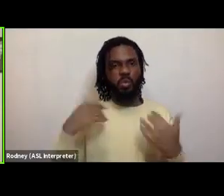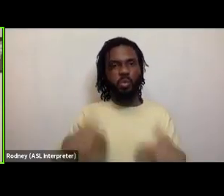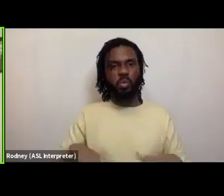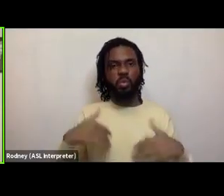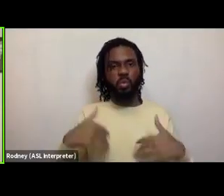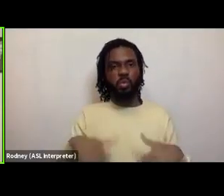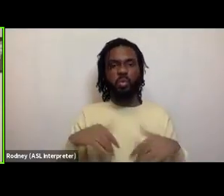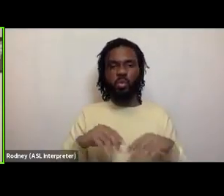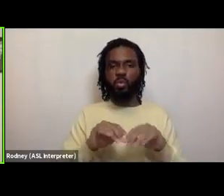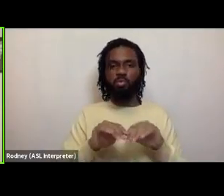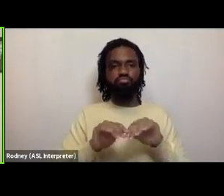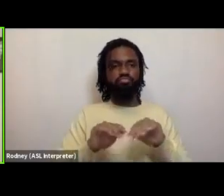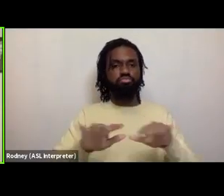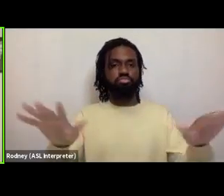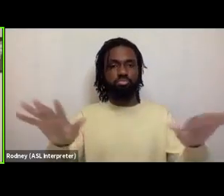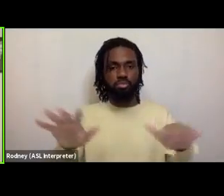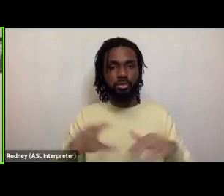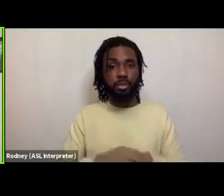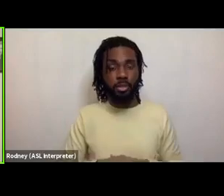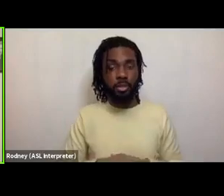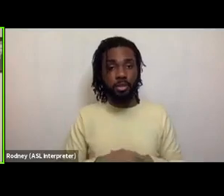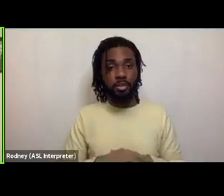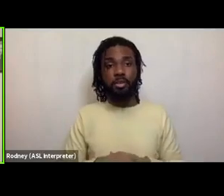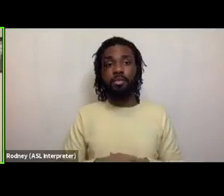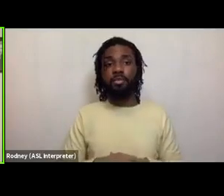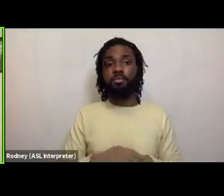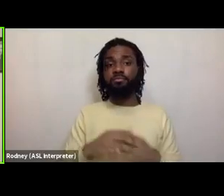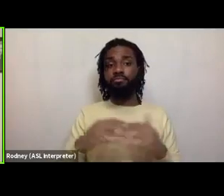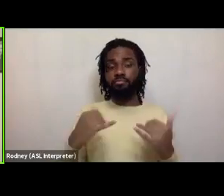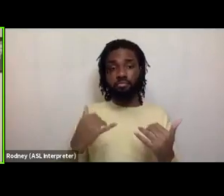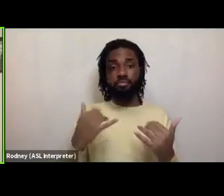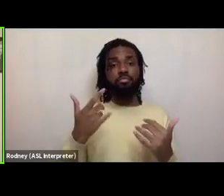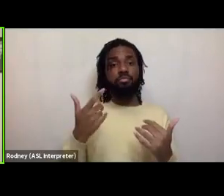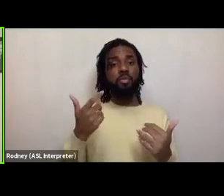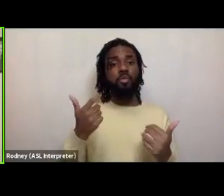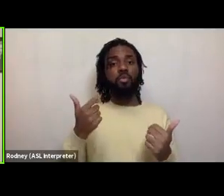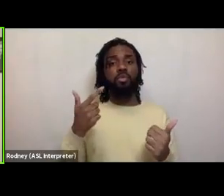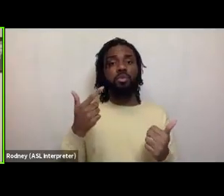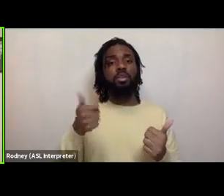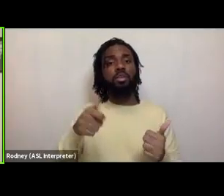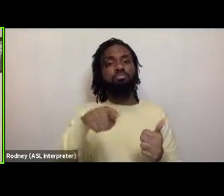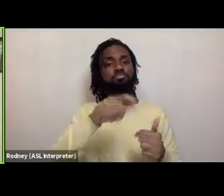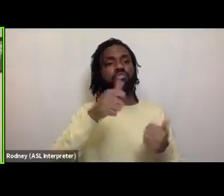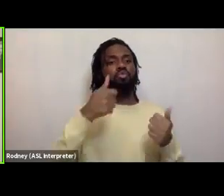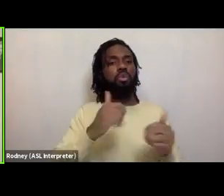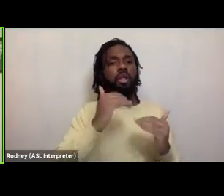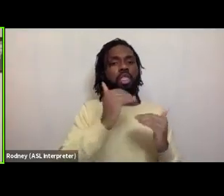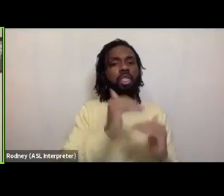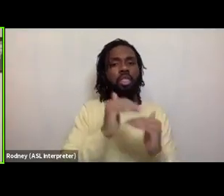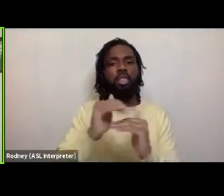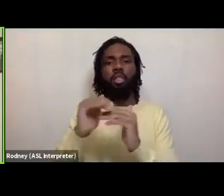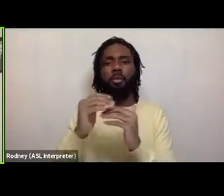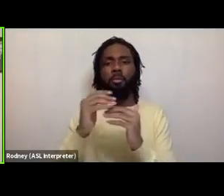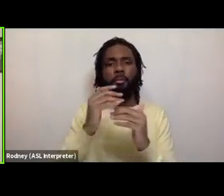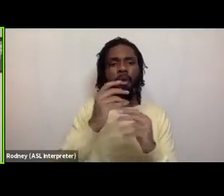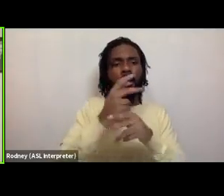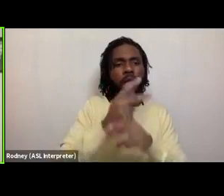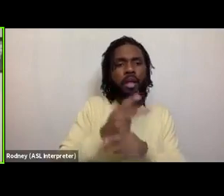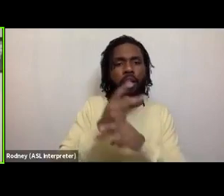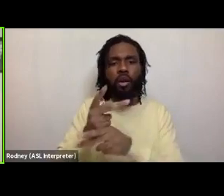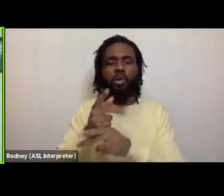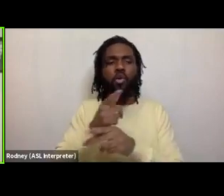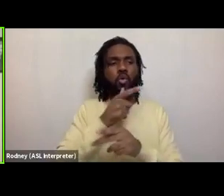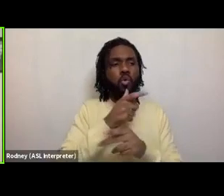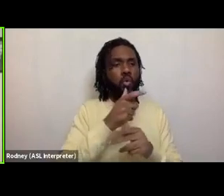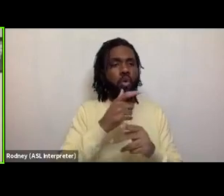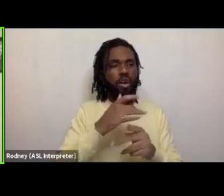out in the pushes to ration access to care, right? And deciding who is worthy